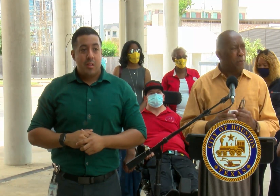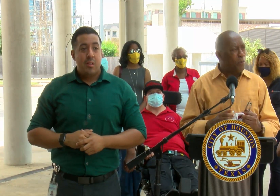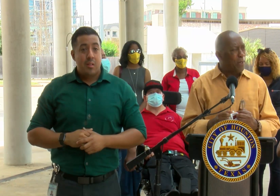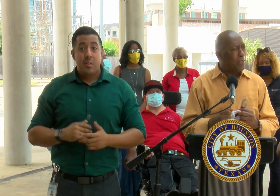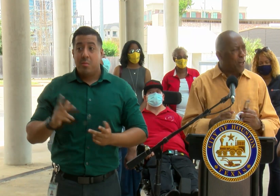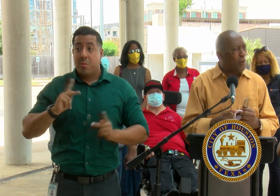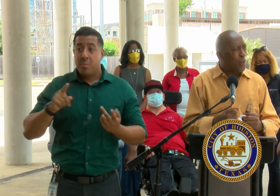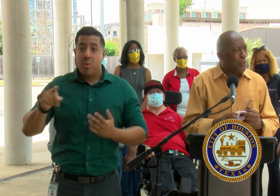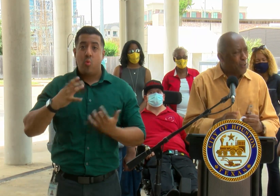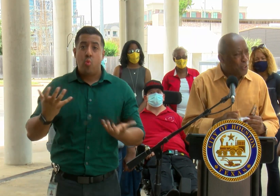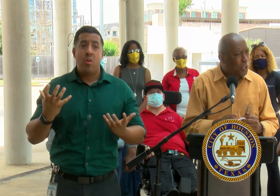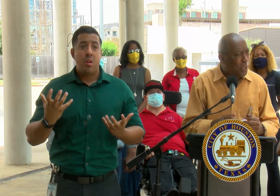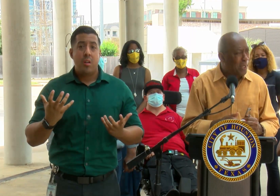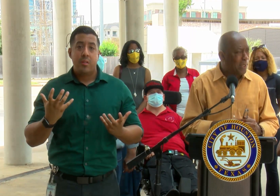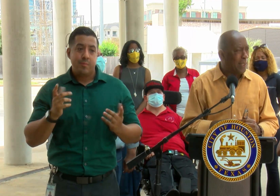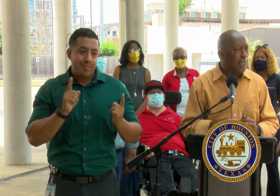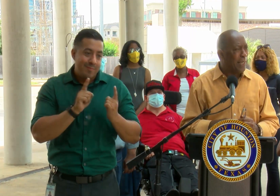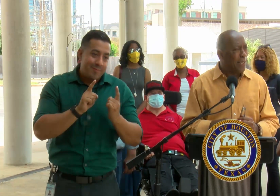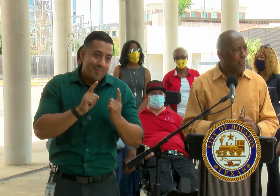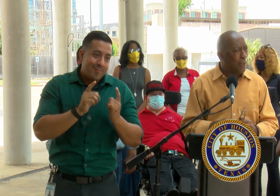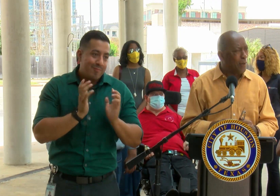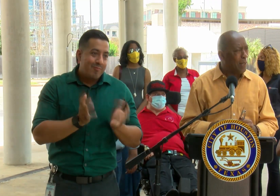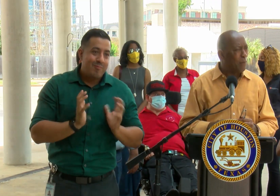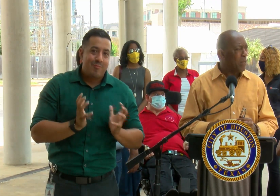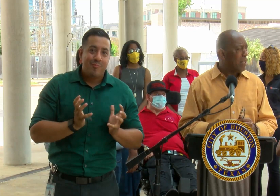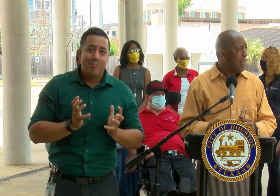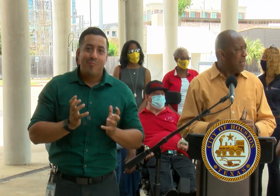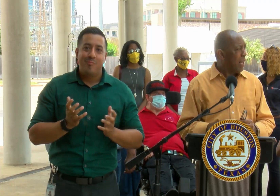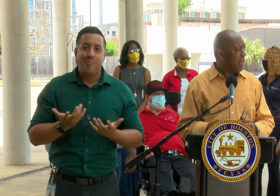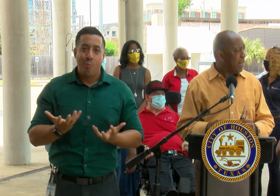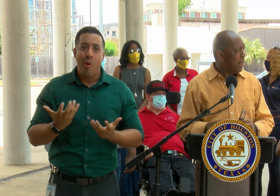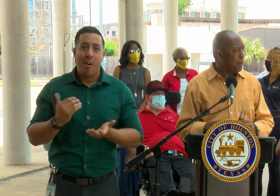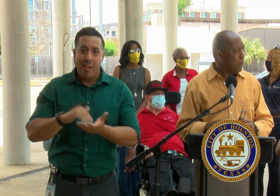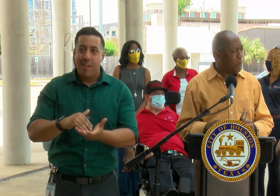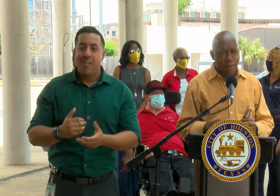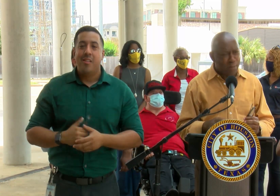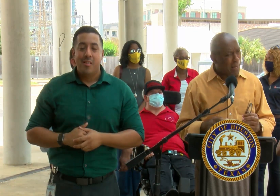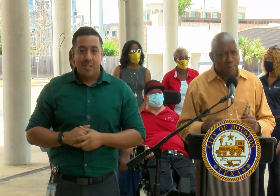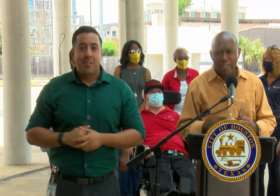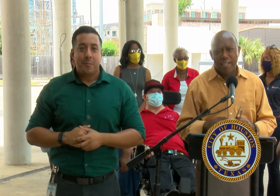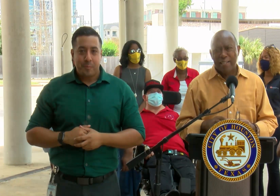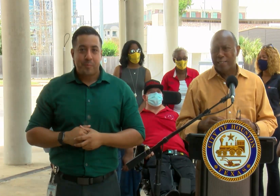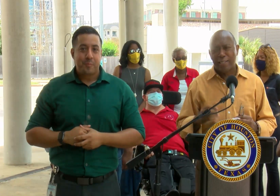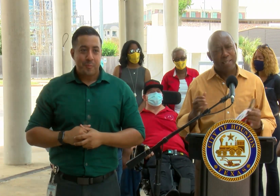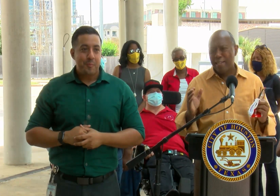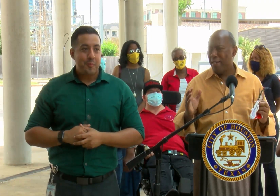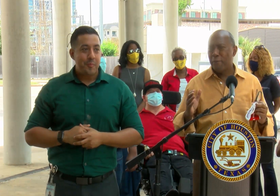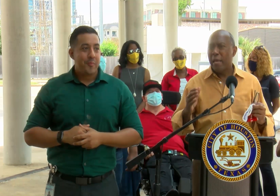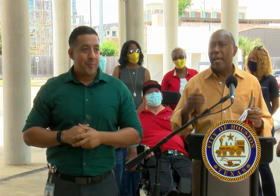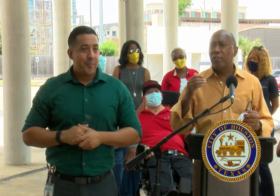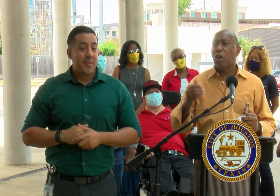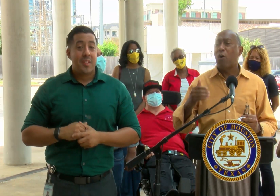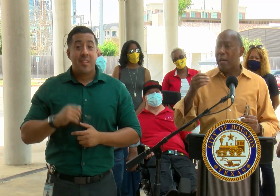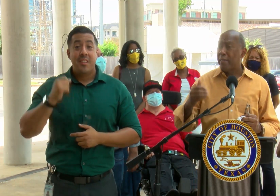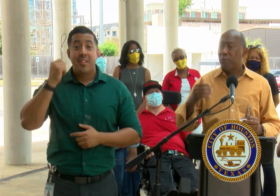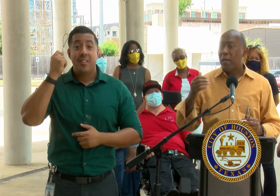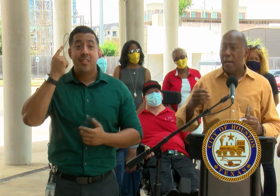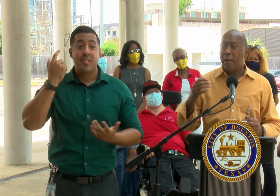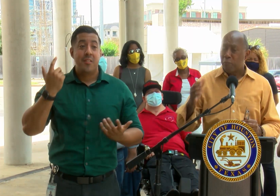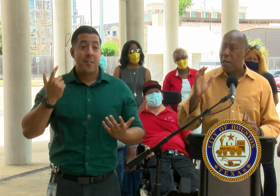and people want to talk close to you, and I'm and it's